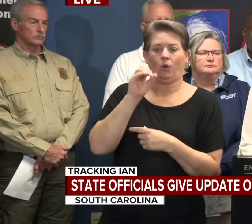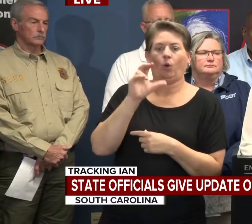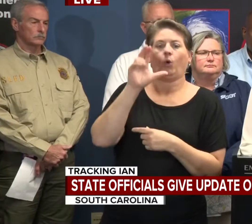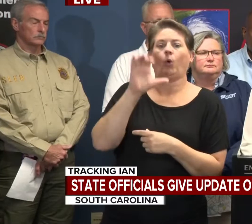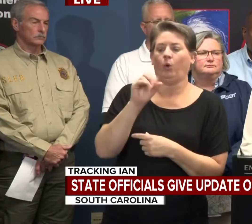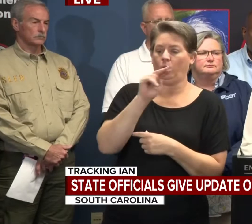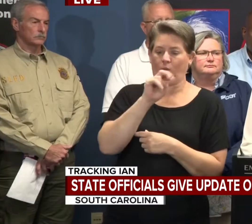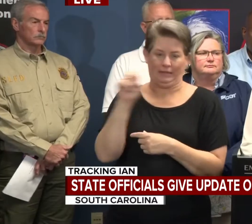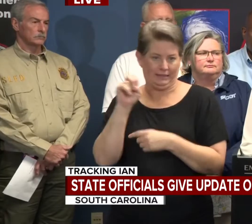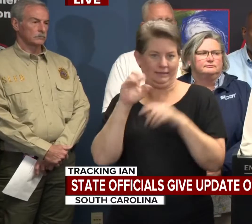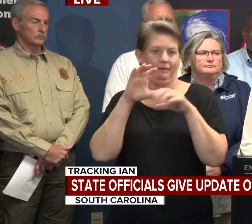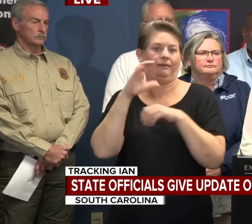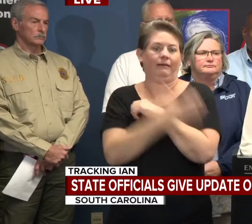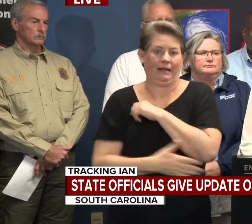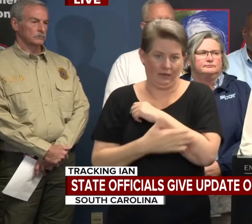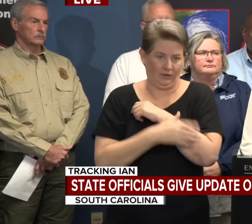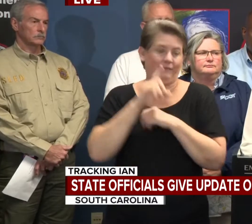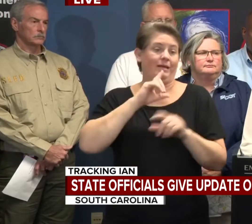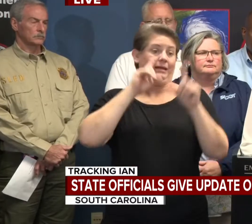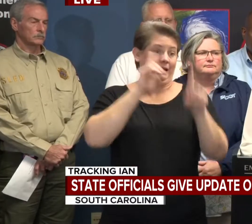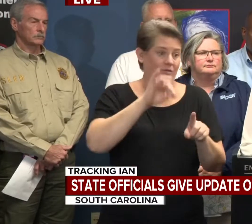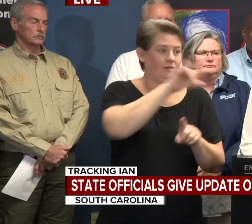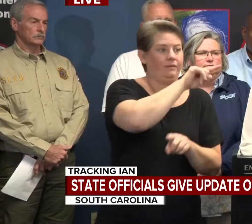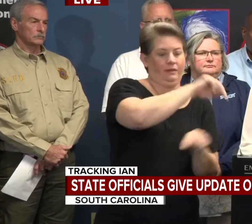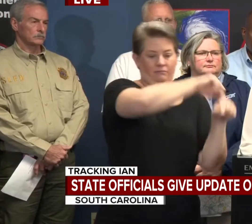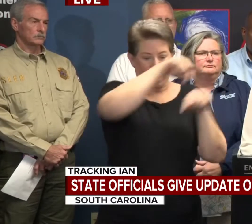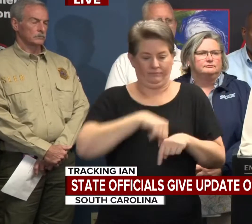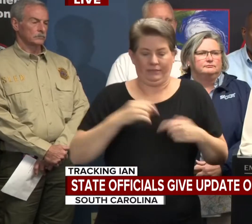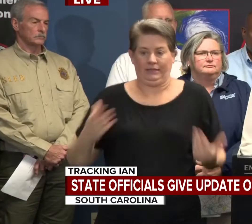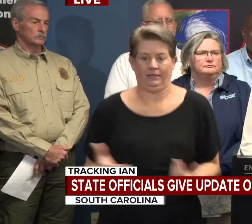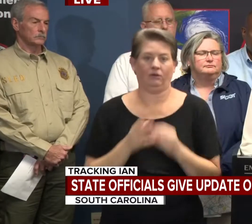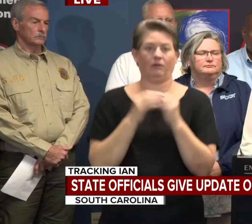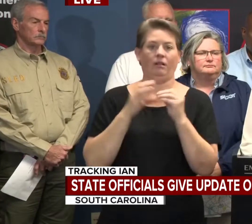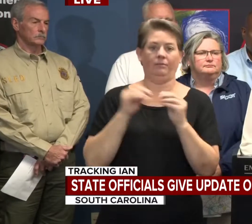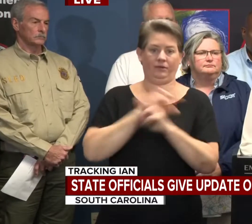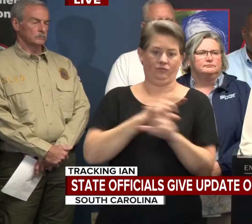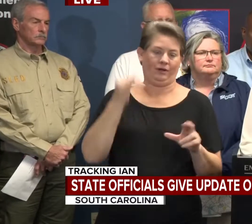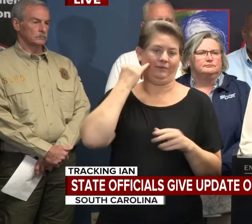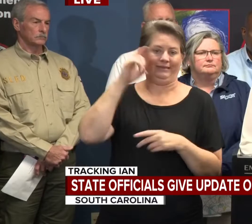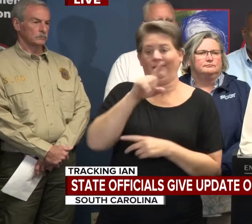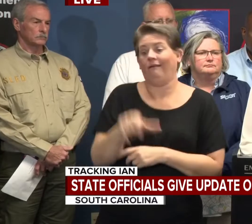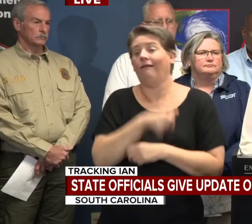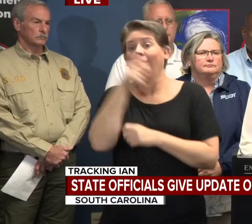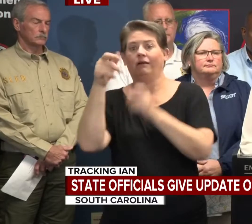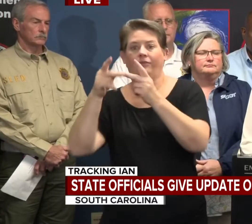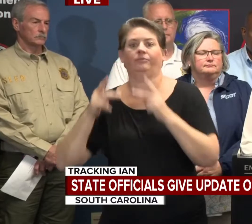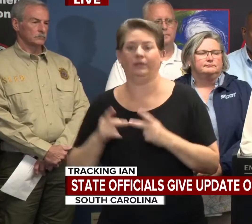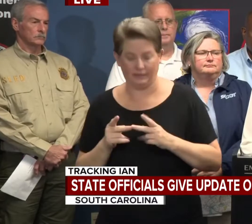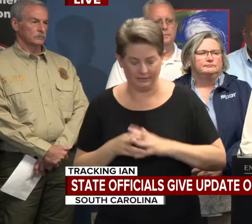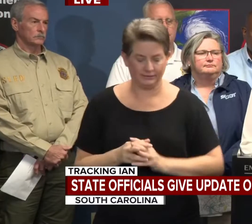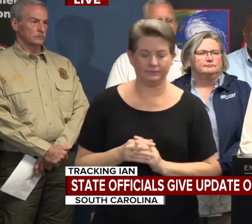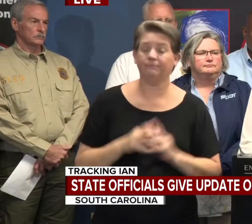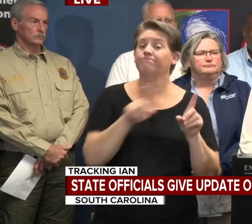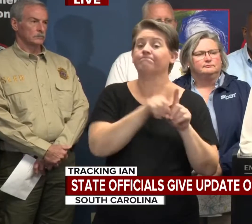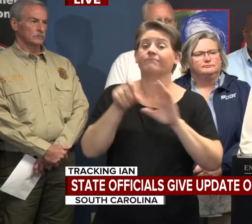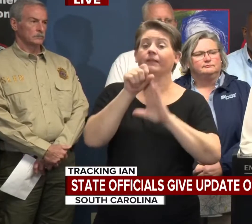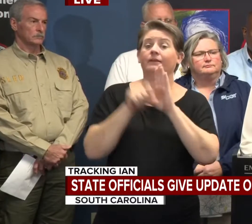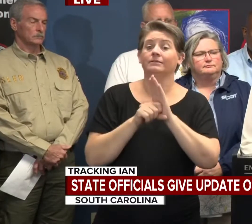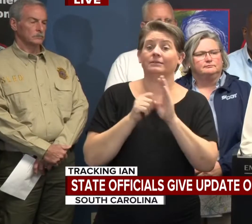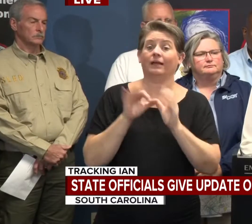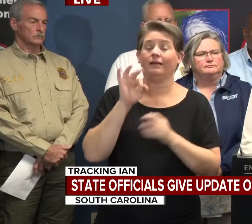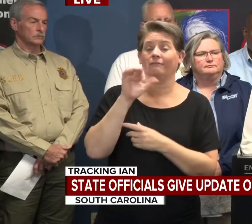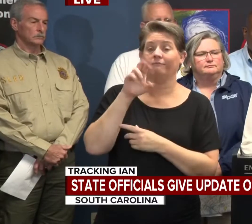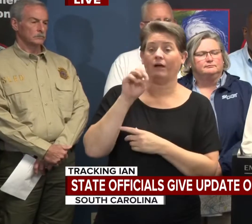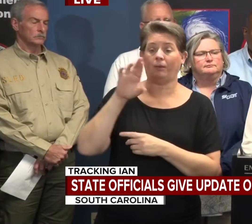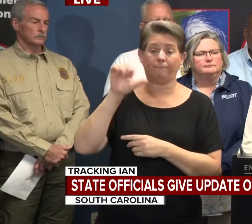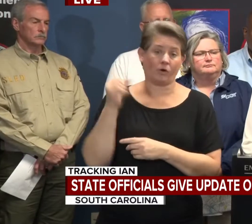call, and their boat teams are now here in Columbia, ready to deploy if needed. As well, the State Fire Marshal, Chief